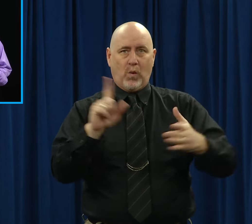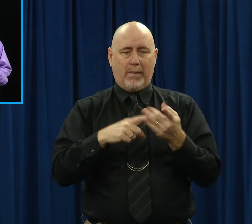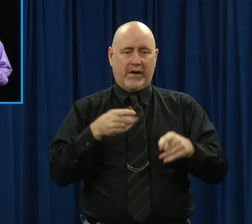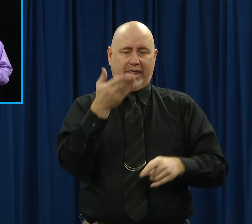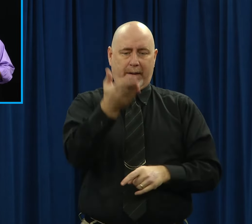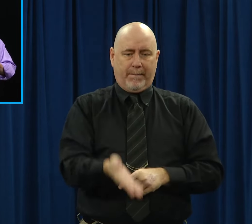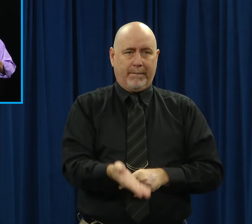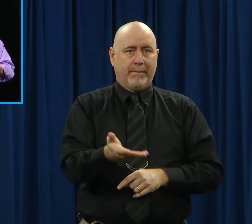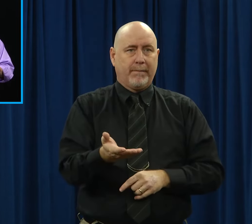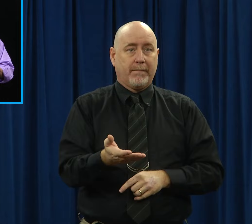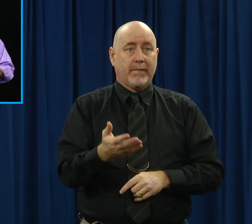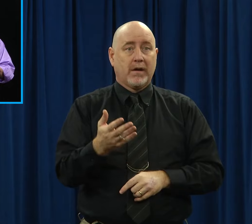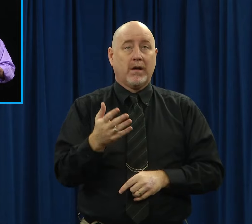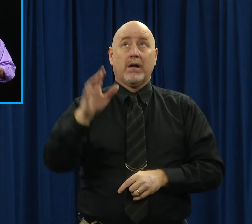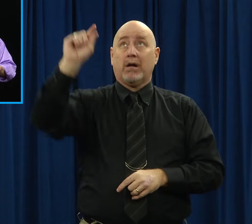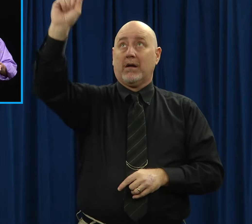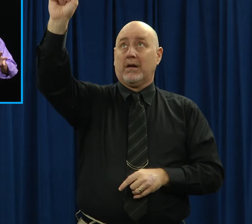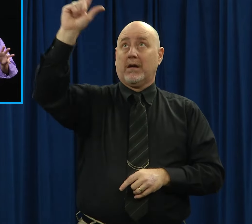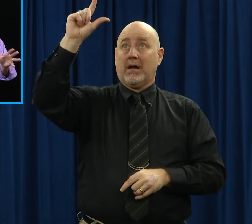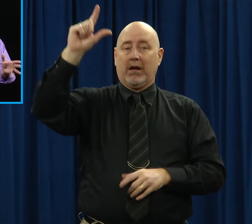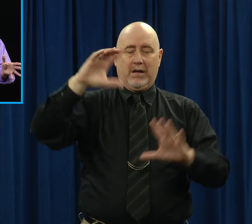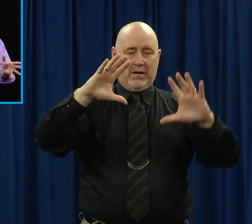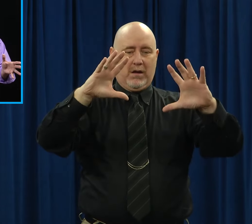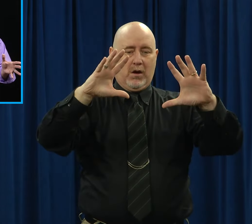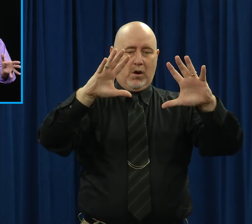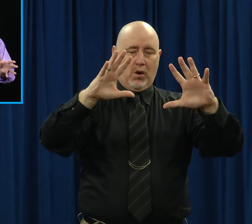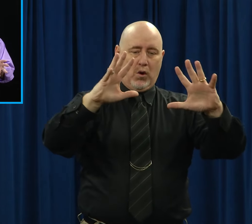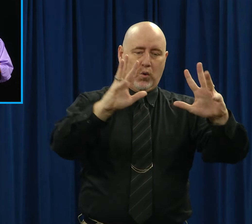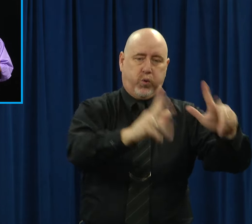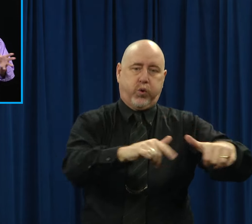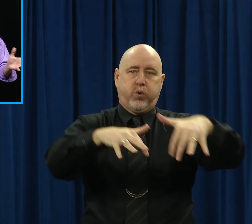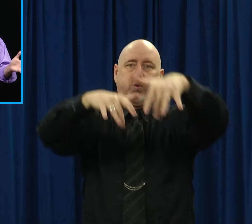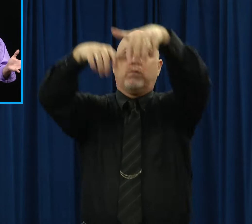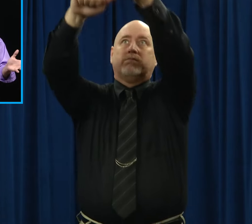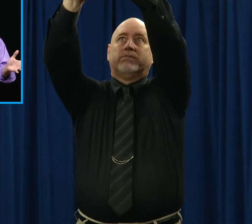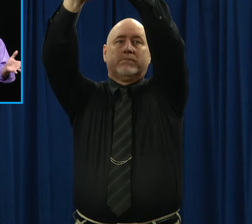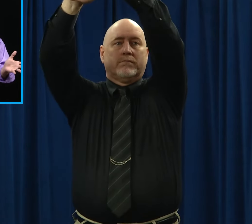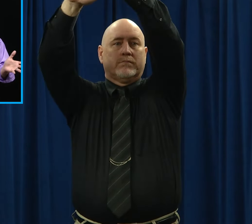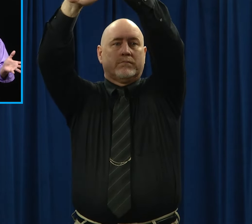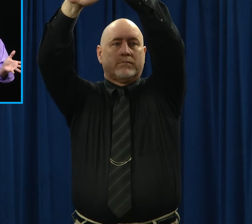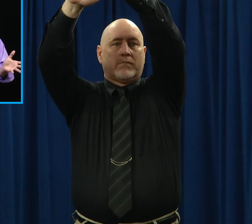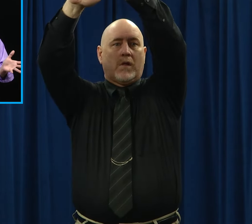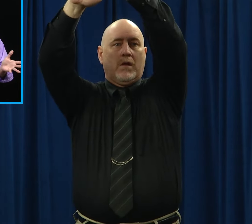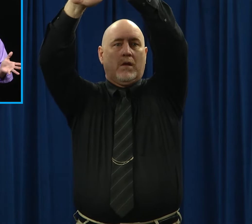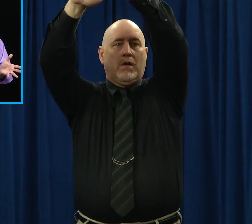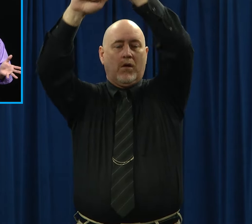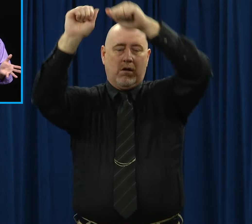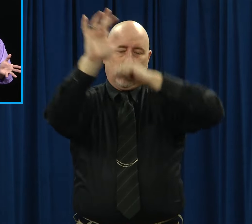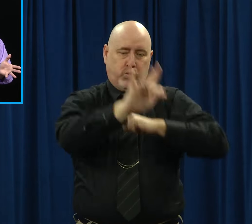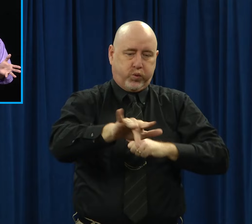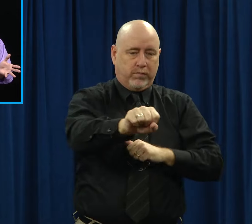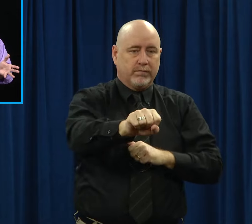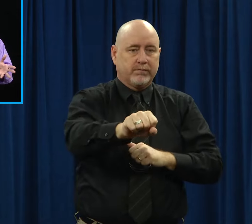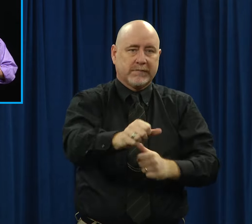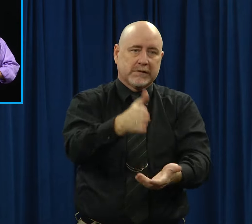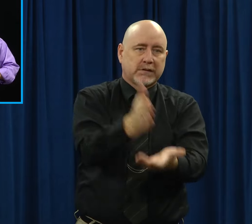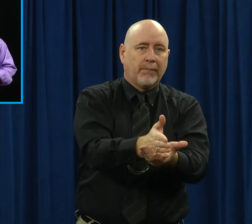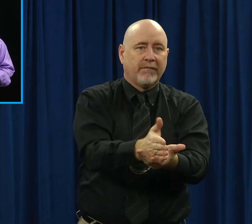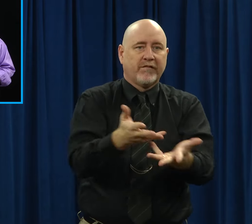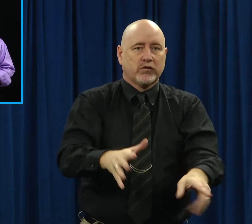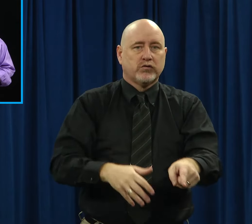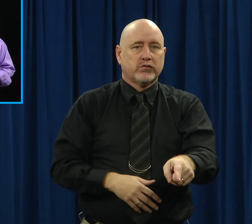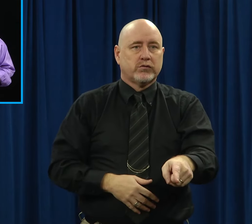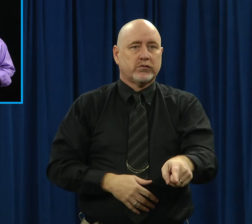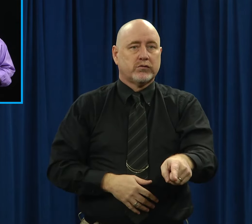them? On that day, the Hadean realm is going to give up all of the souls that it contains, and it